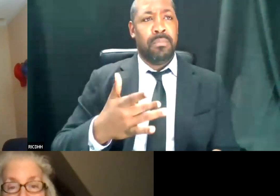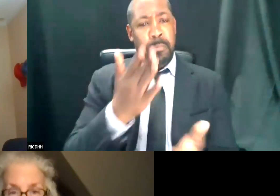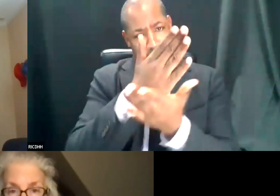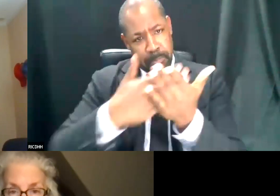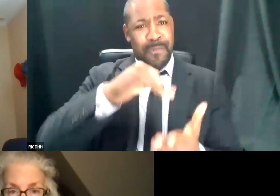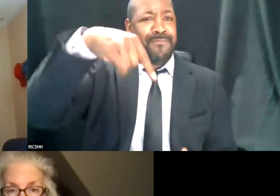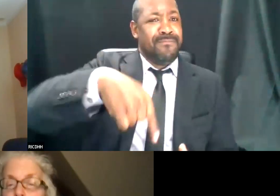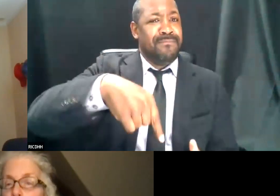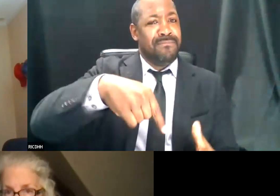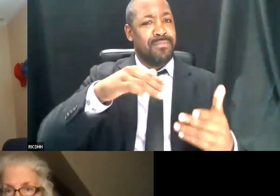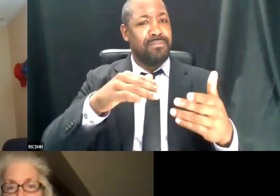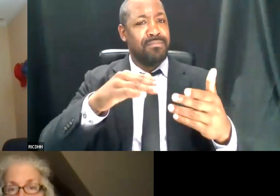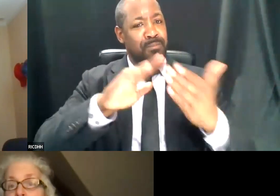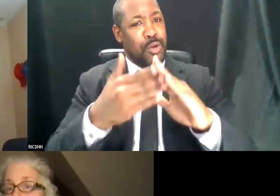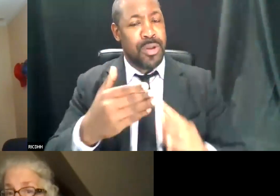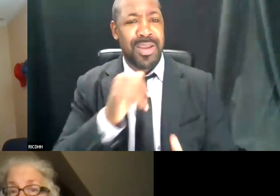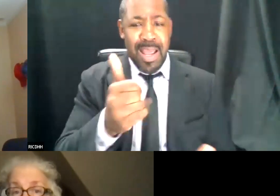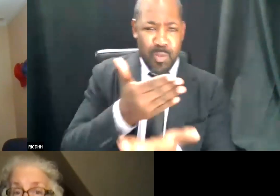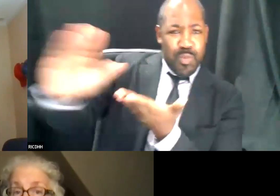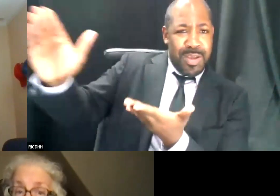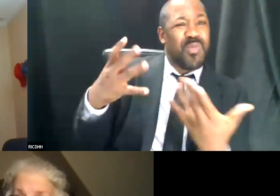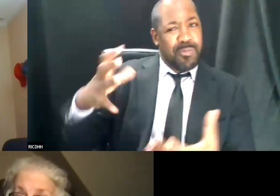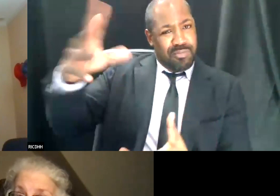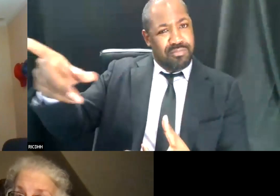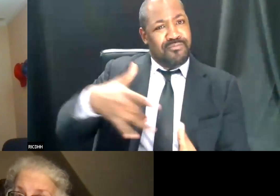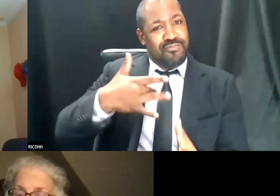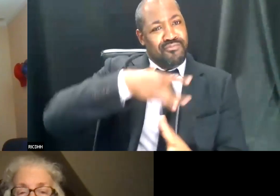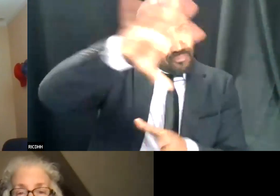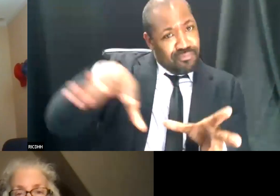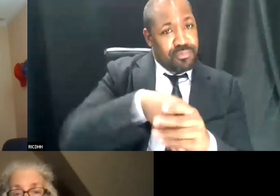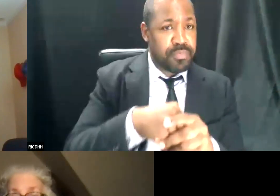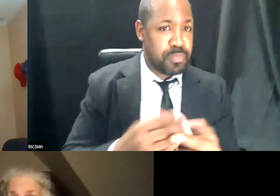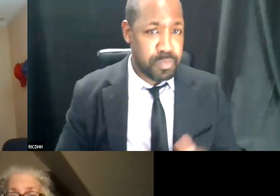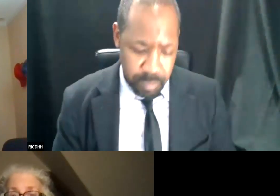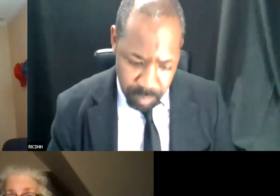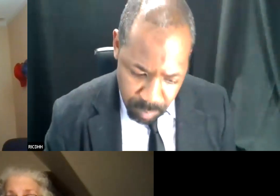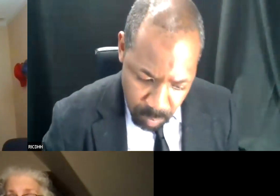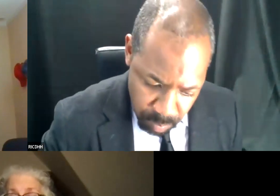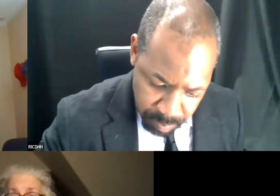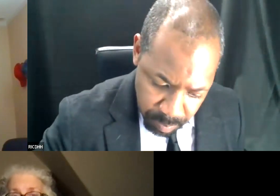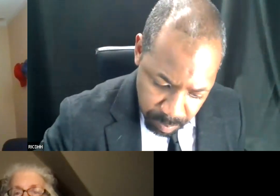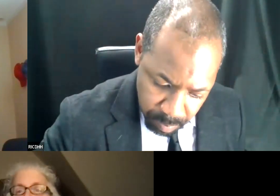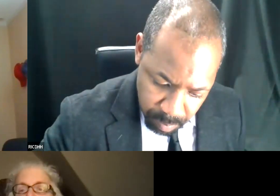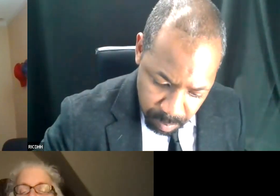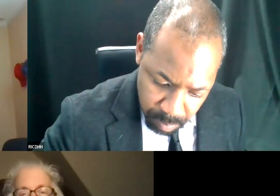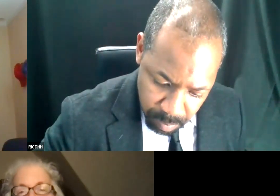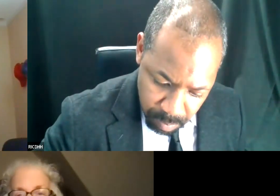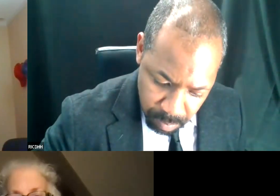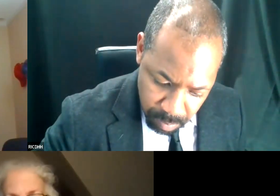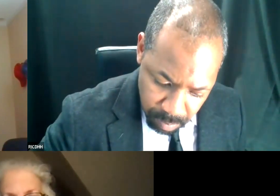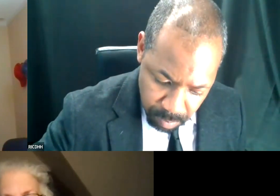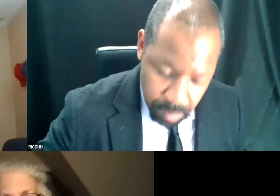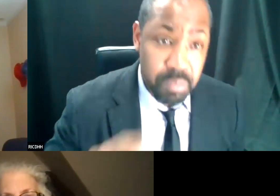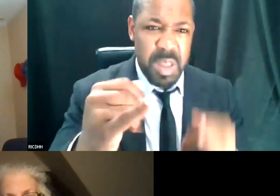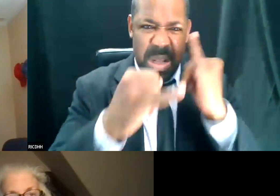would be significant. We want deafblind people to feel like they're a part of our commission and not excluded or marginalized.